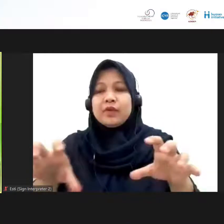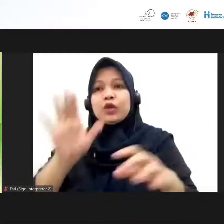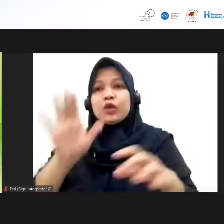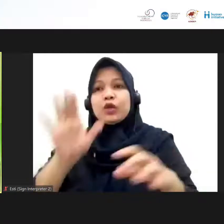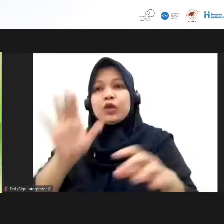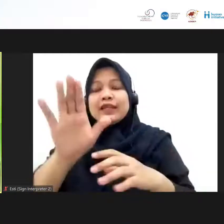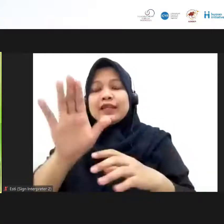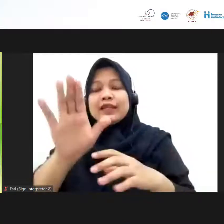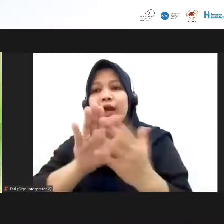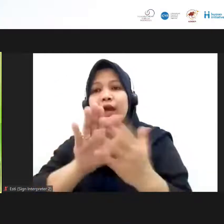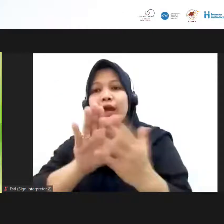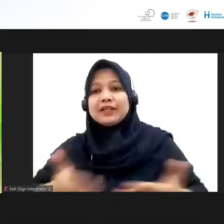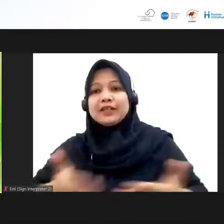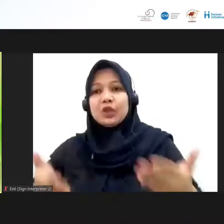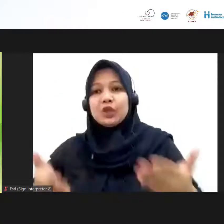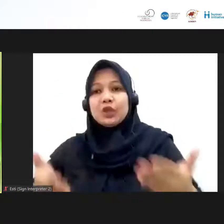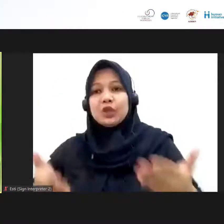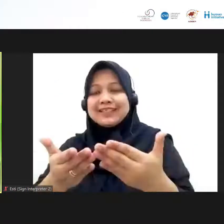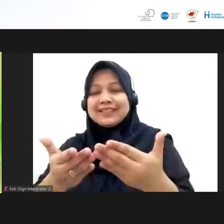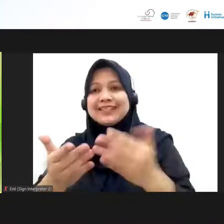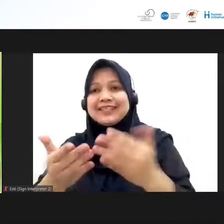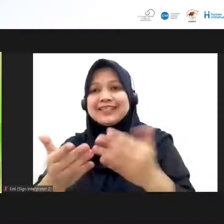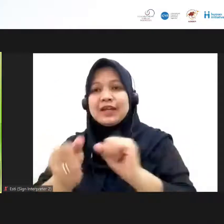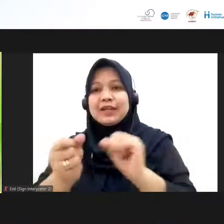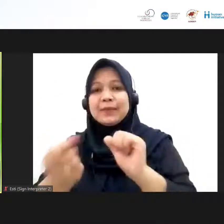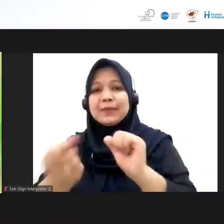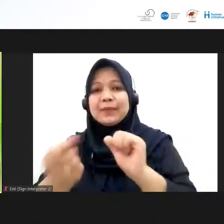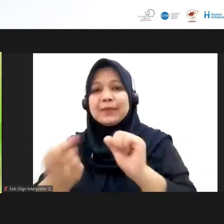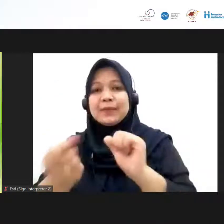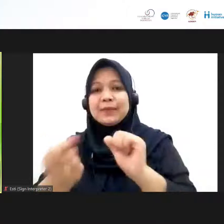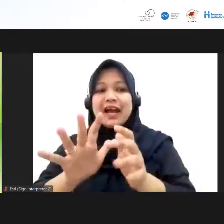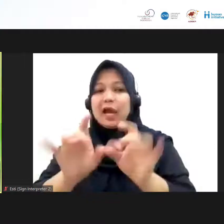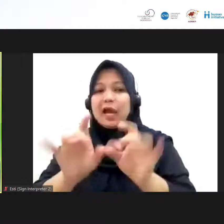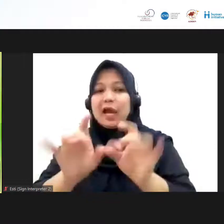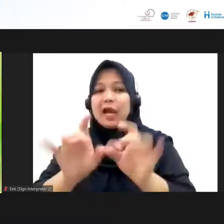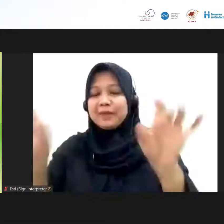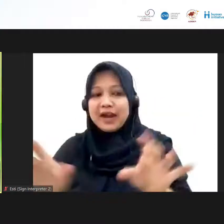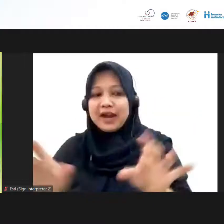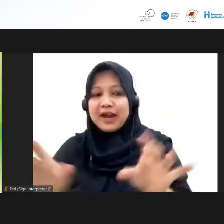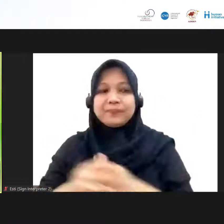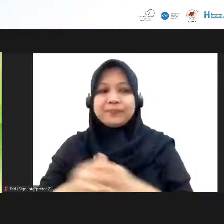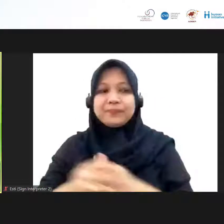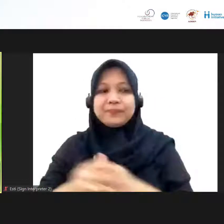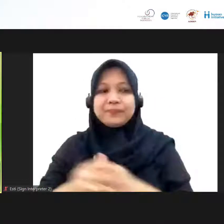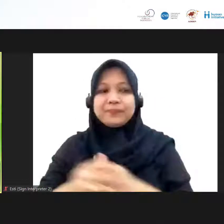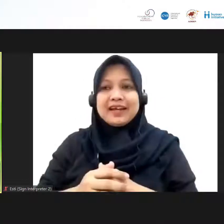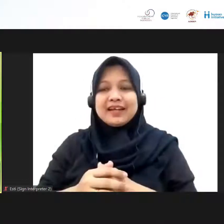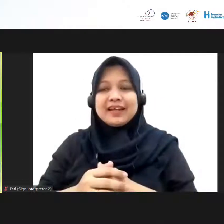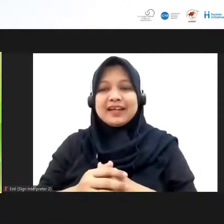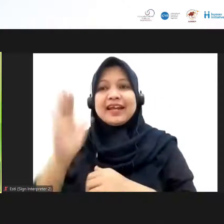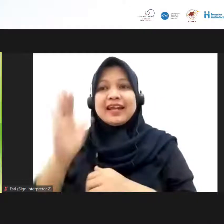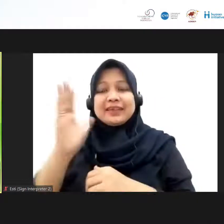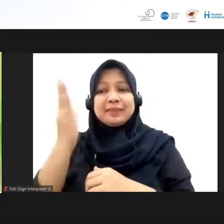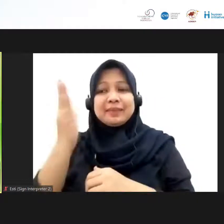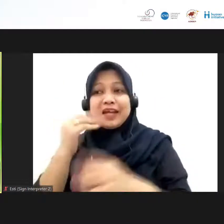this leads us nicely into our next question and discussion with Margarita about, you know,